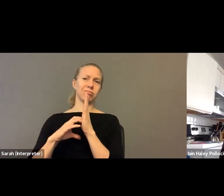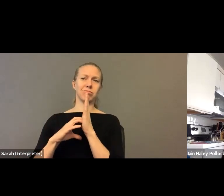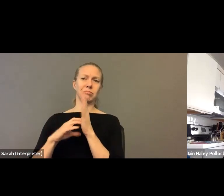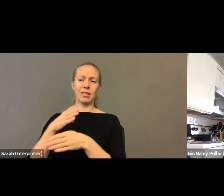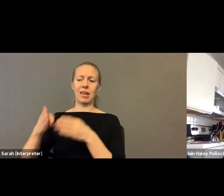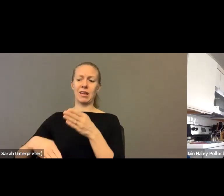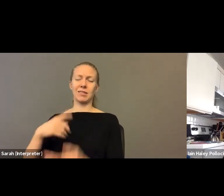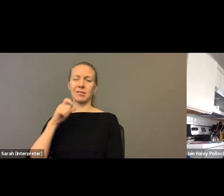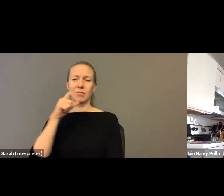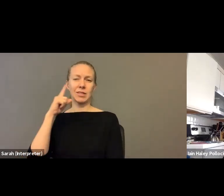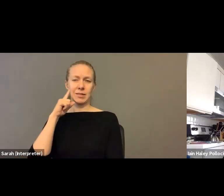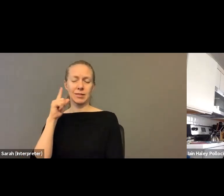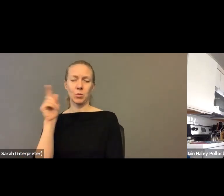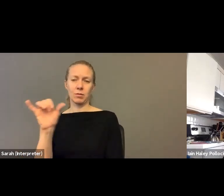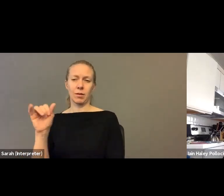X.